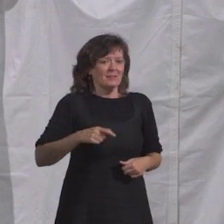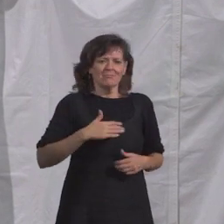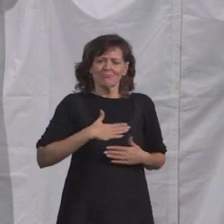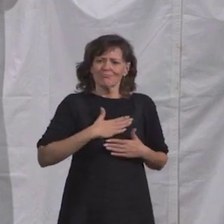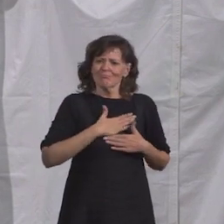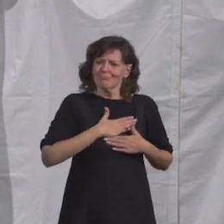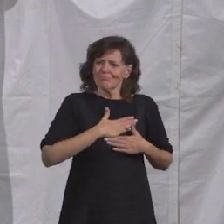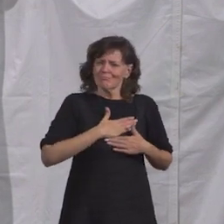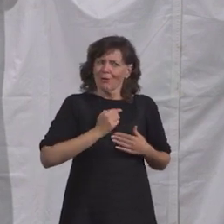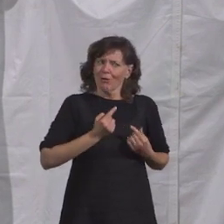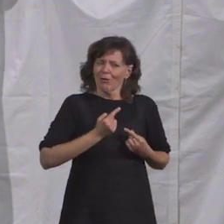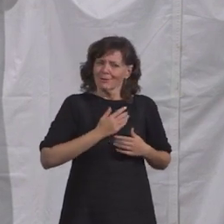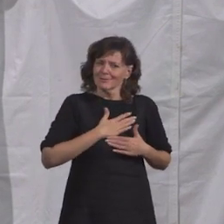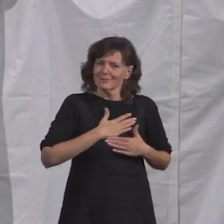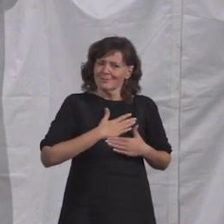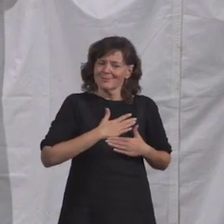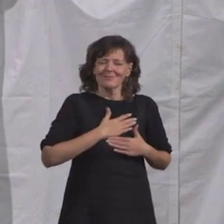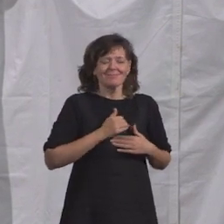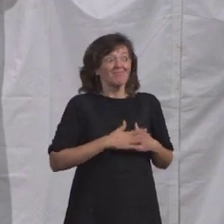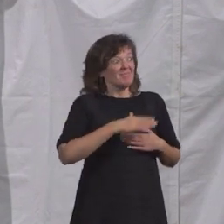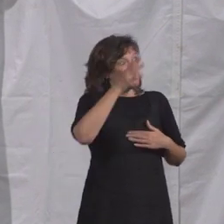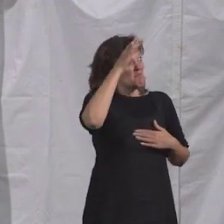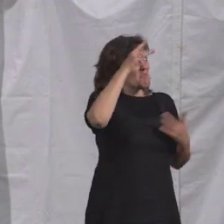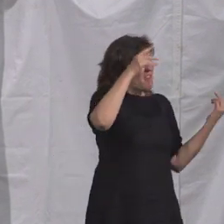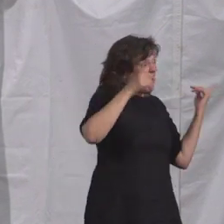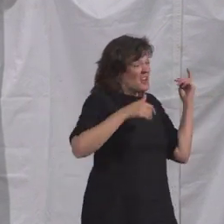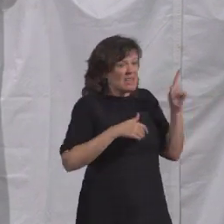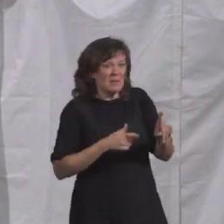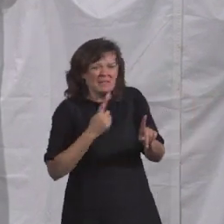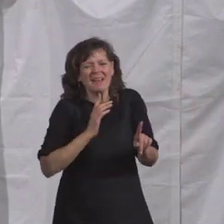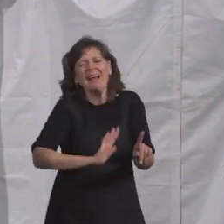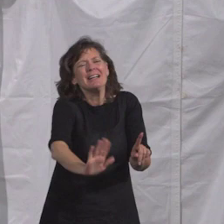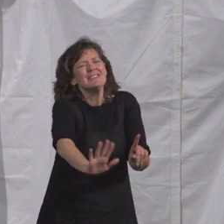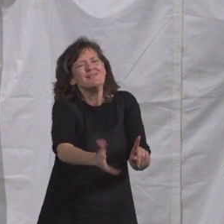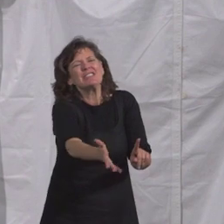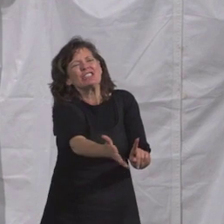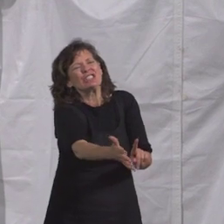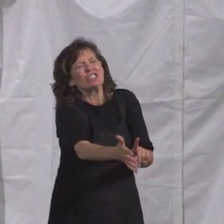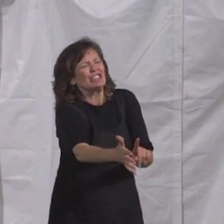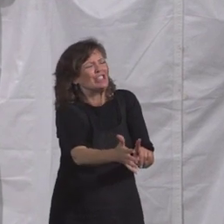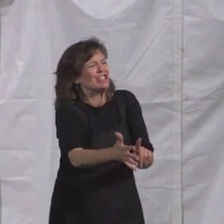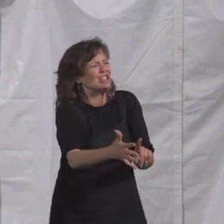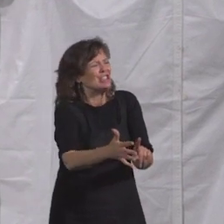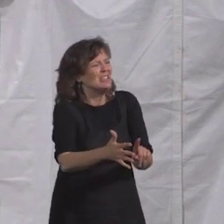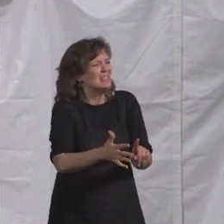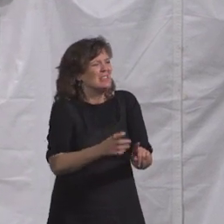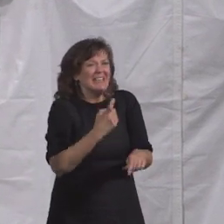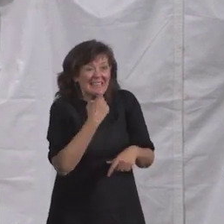But he would run in the room and he'd be like, no, no, no, never try and cut glass with scissors.